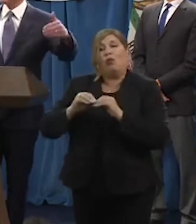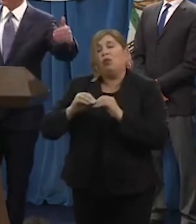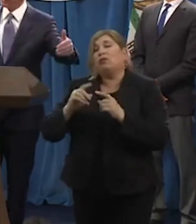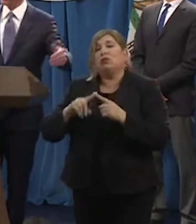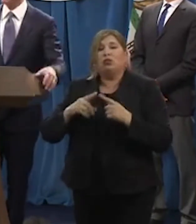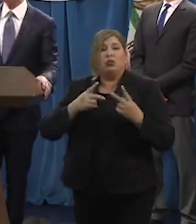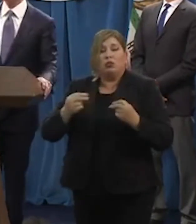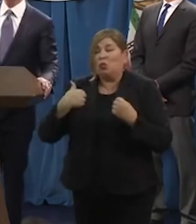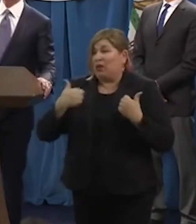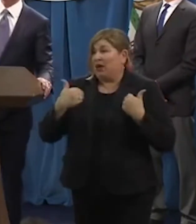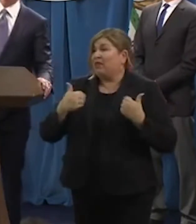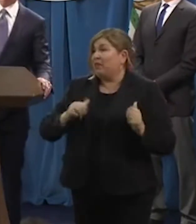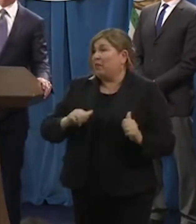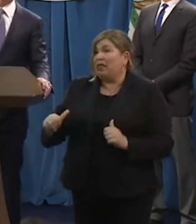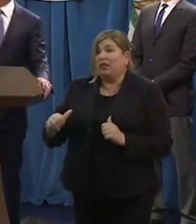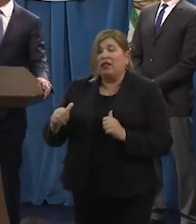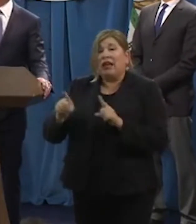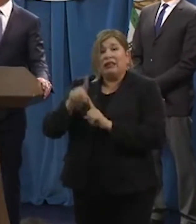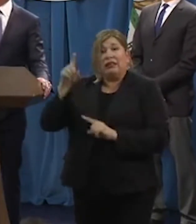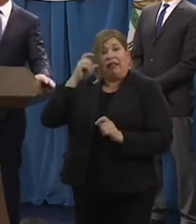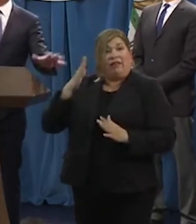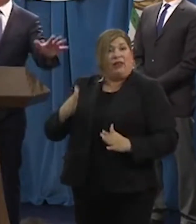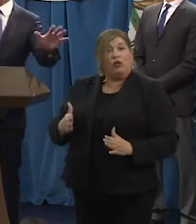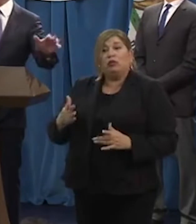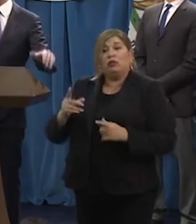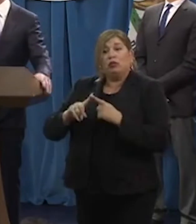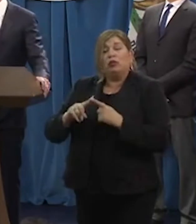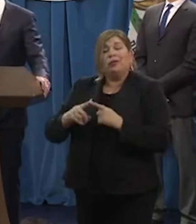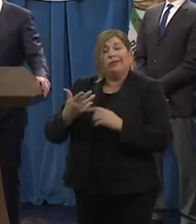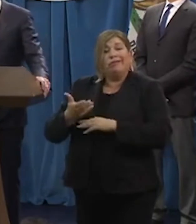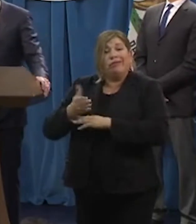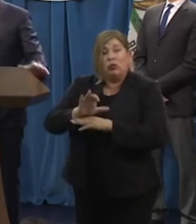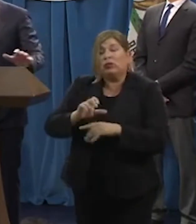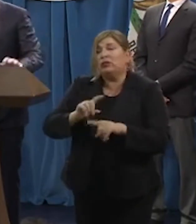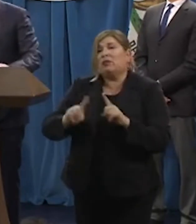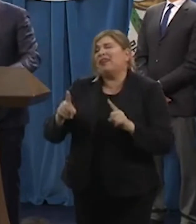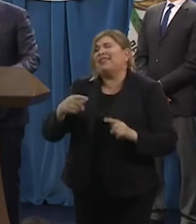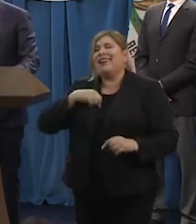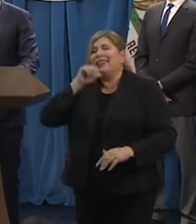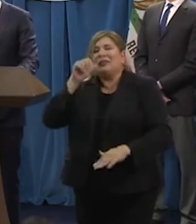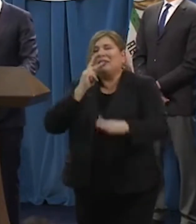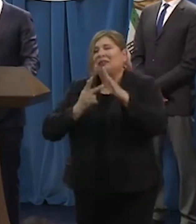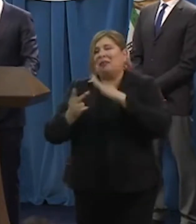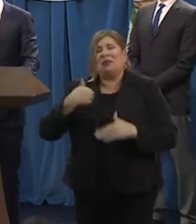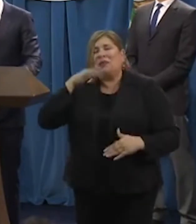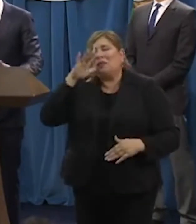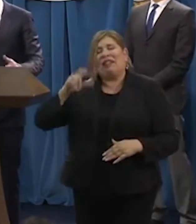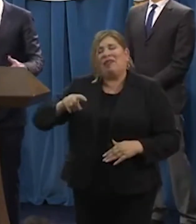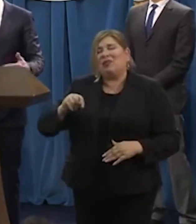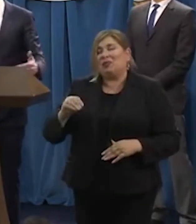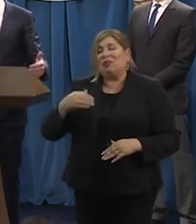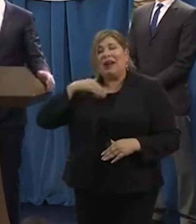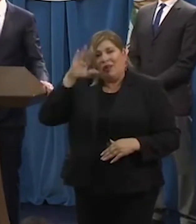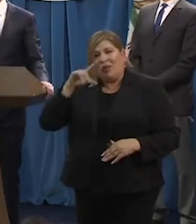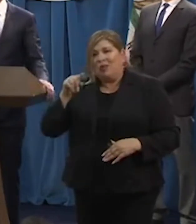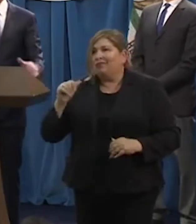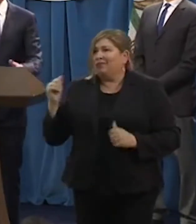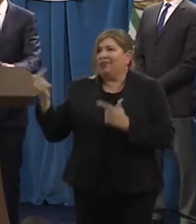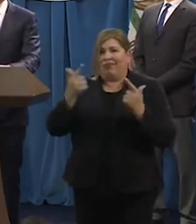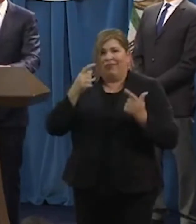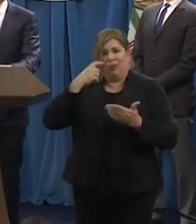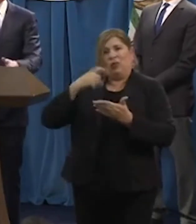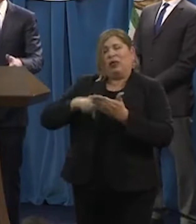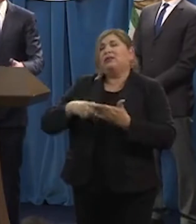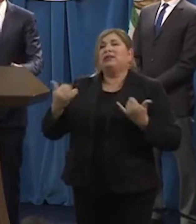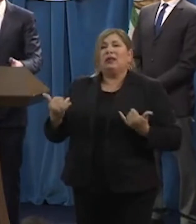we have the ability, as governor, to enforce, but I don't expect we'll need to do that. I think people recognize the